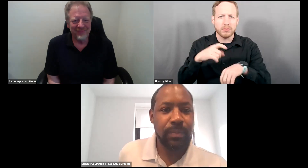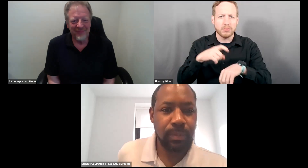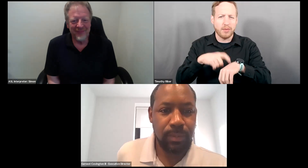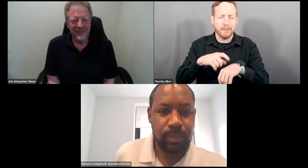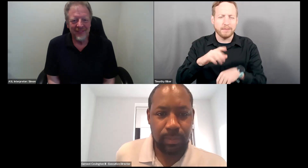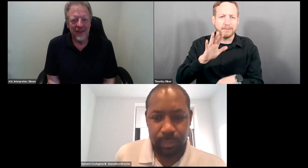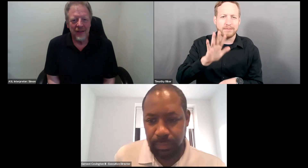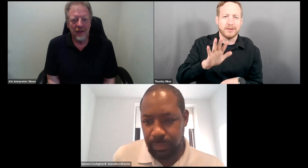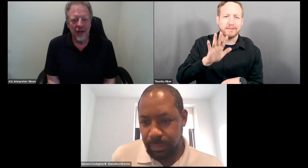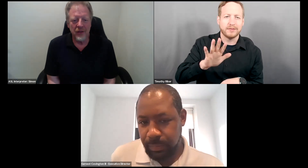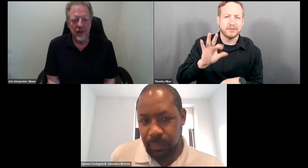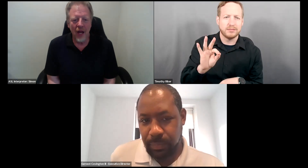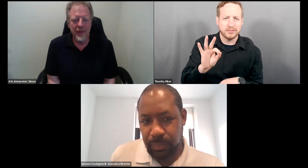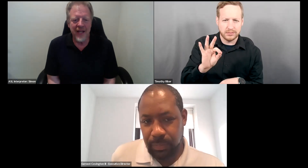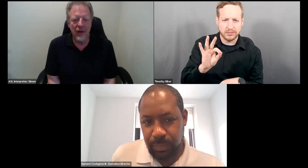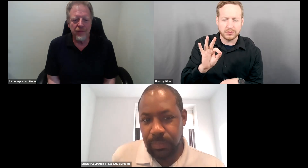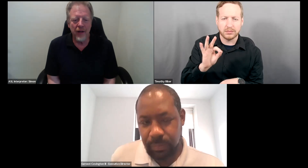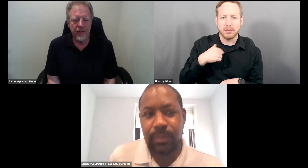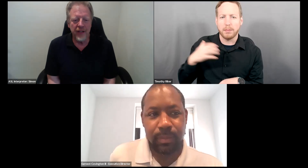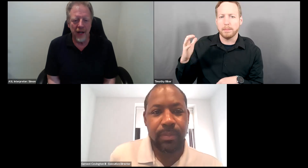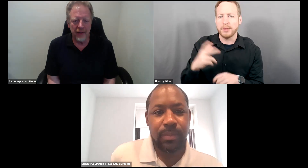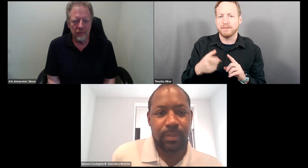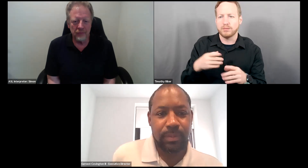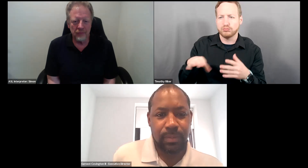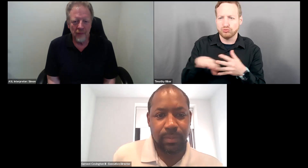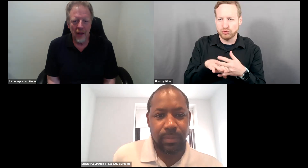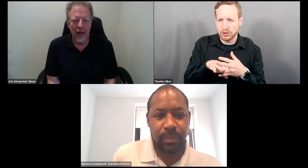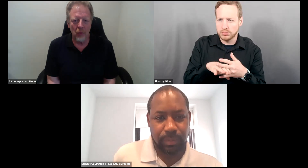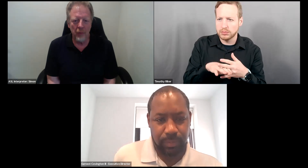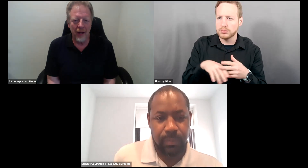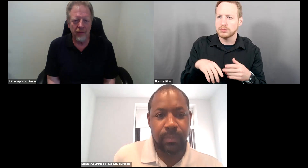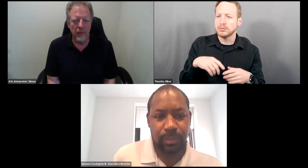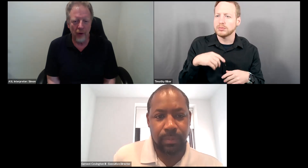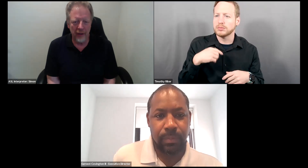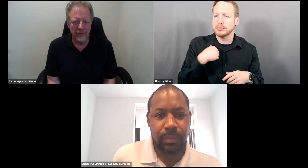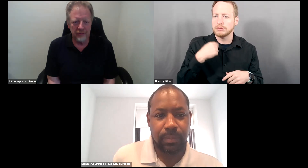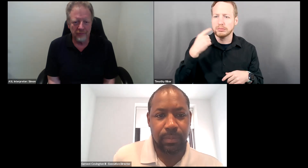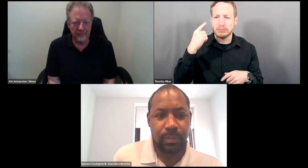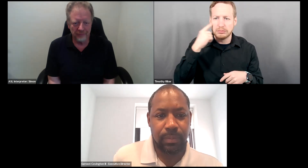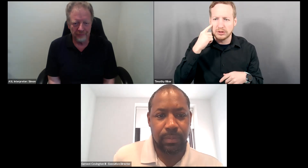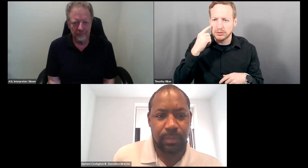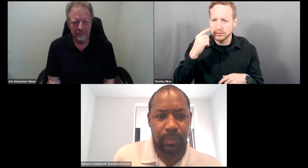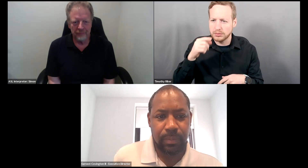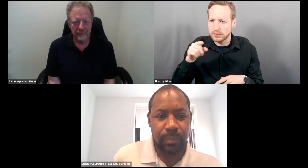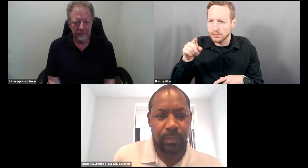now. Okay, so the time is now 5:59, and we are back from a break.